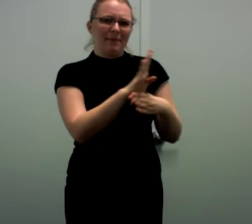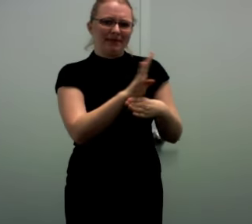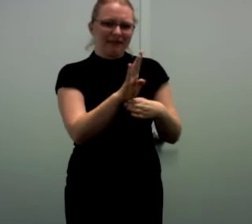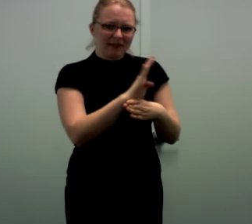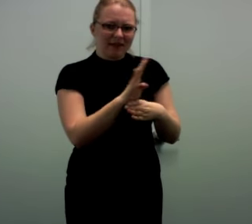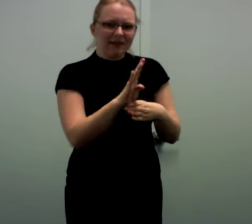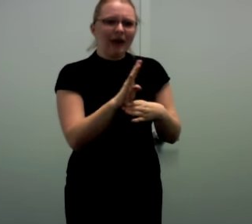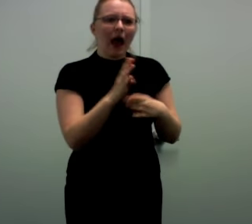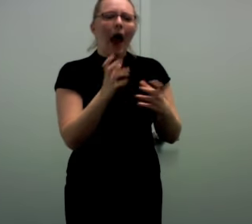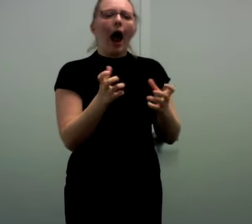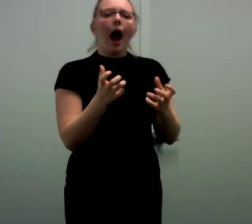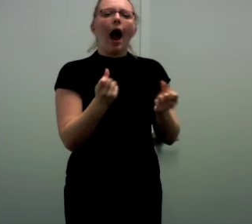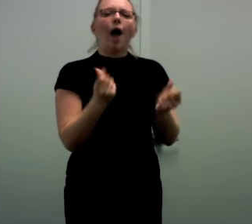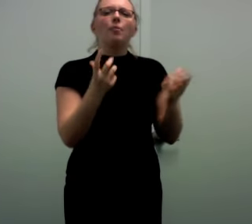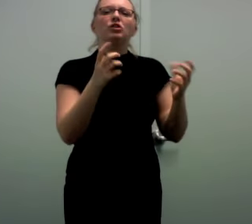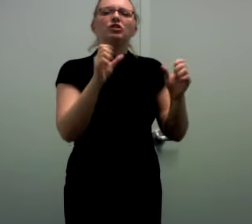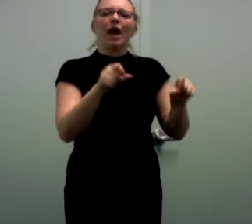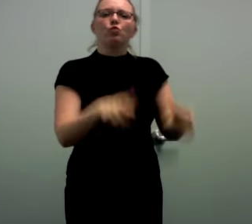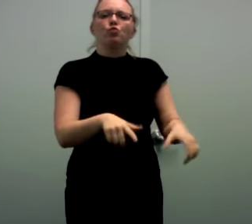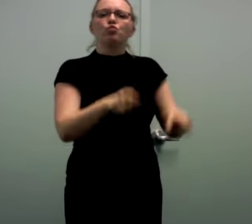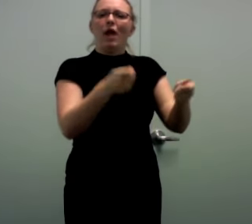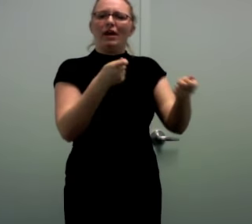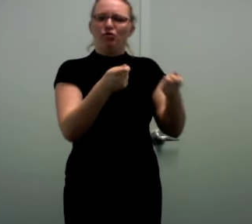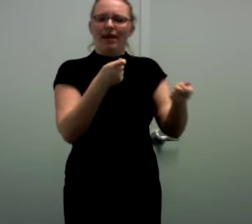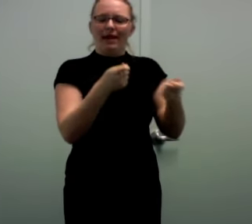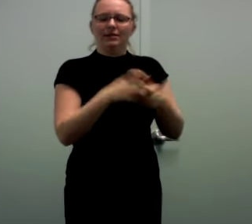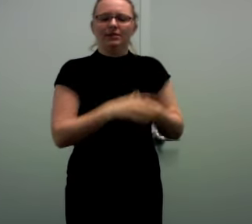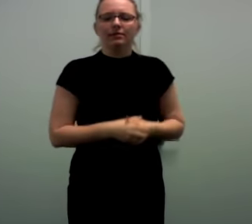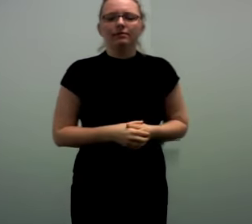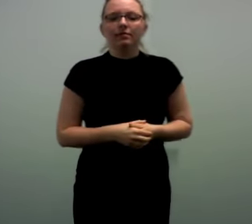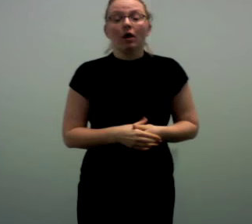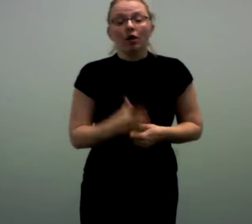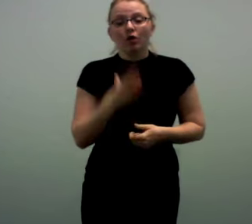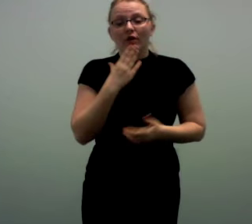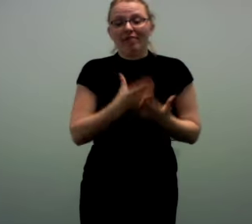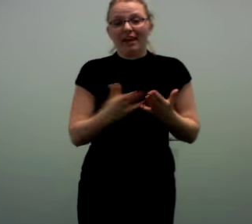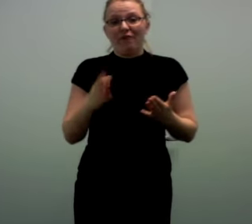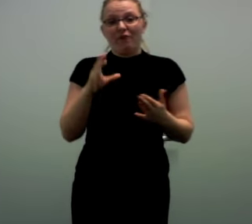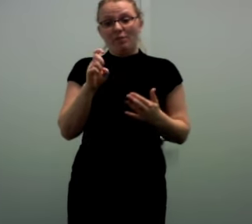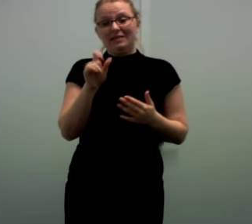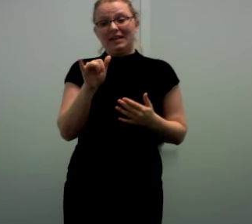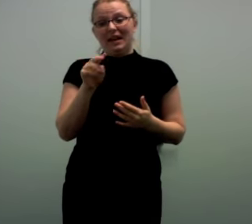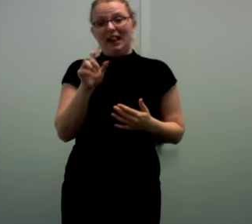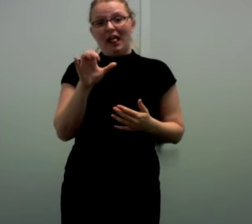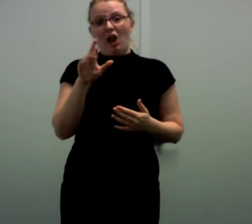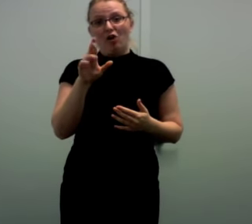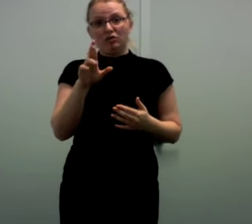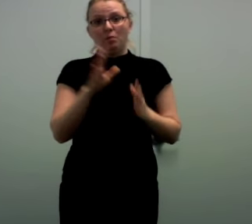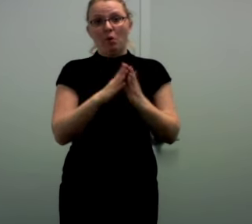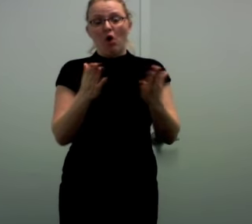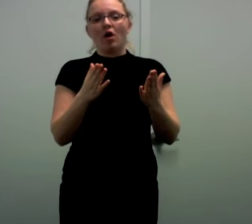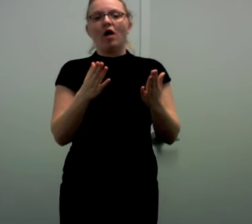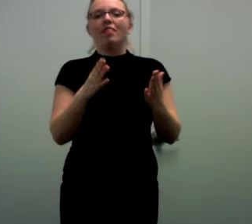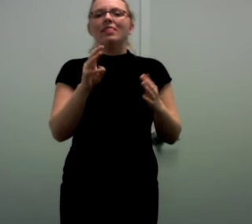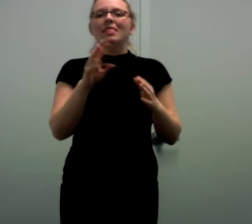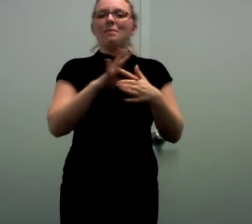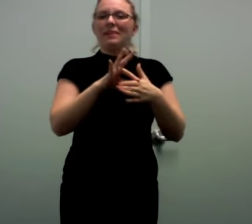Thankfully to Upton Sinclair's book, the Meat Inspection Act and the Pure Food and Drug Act